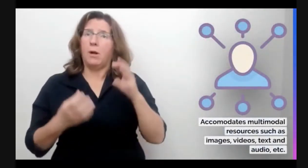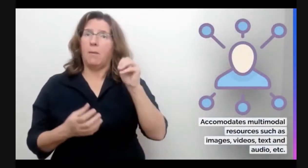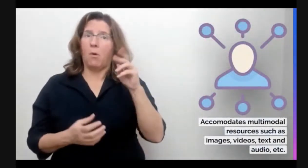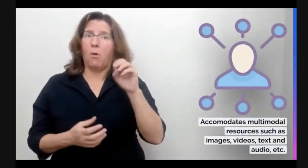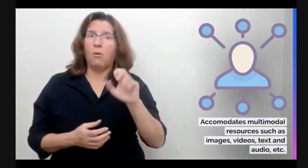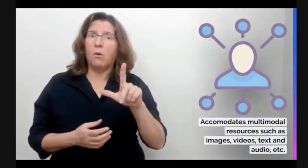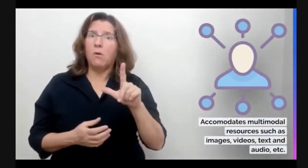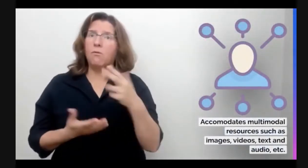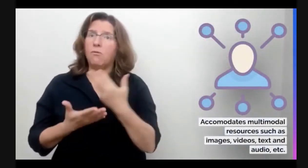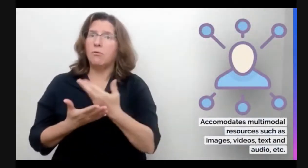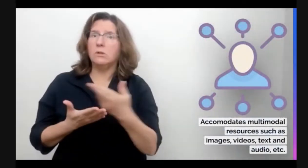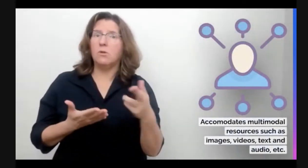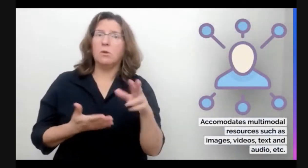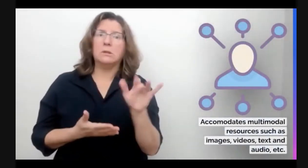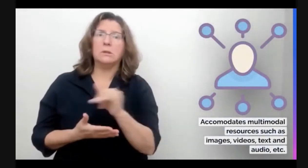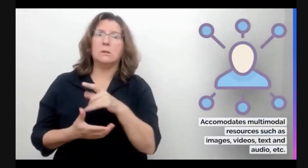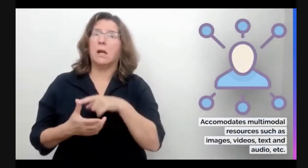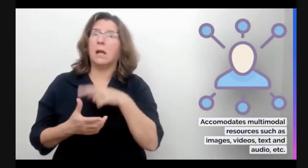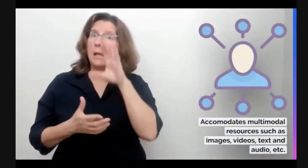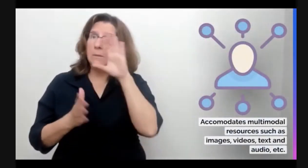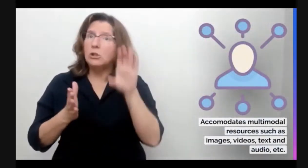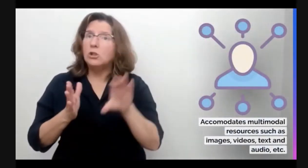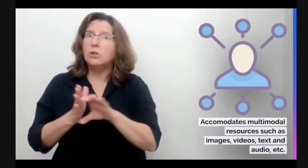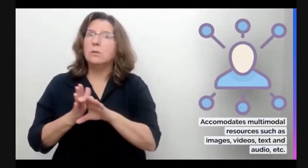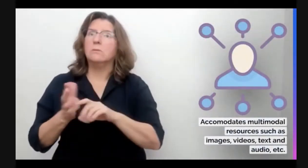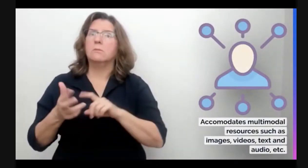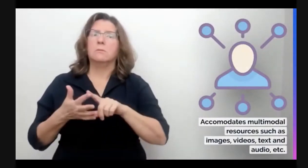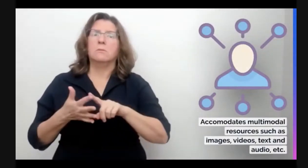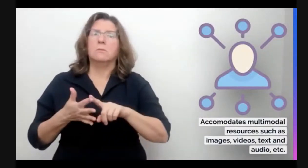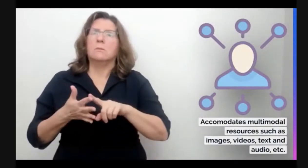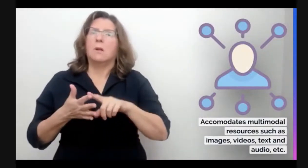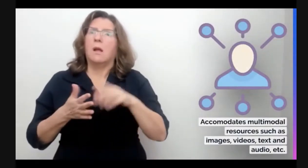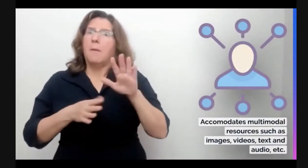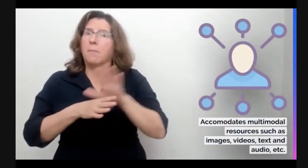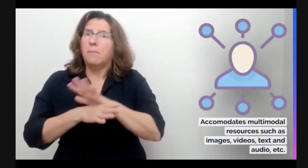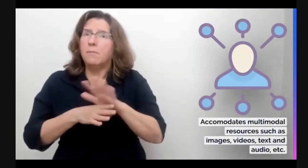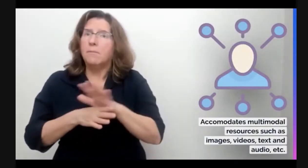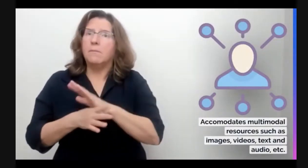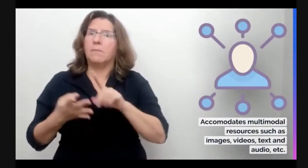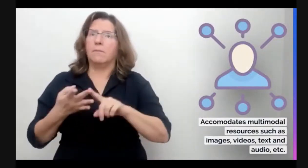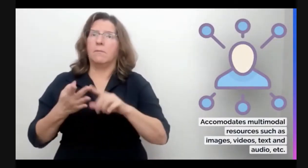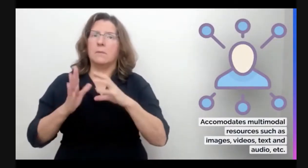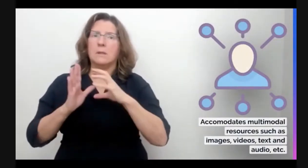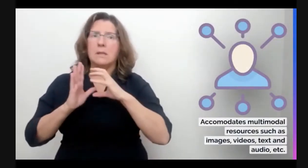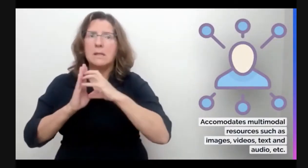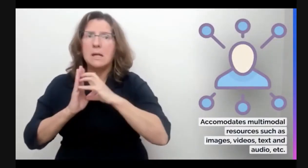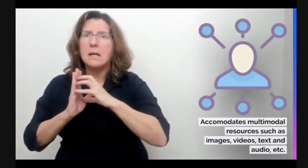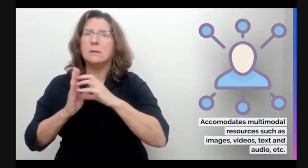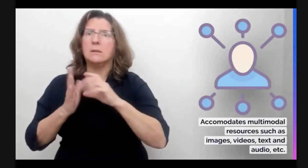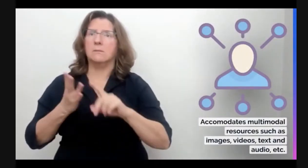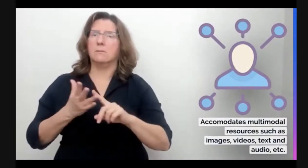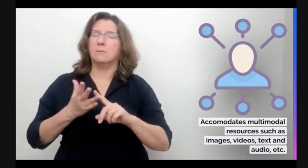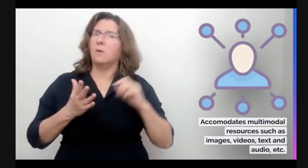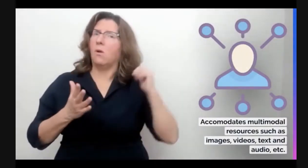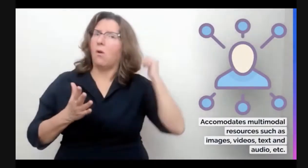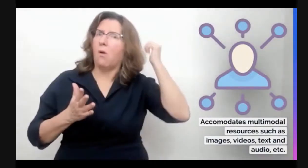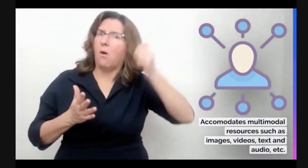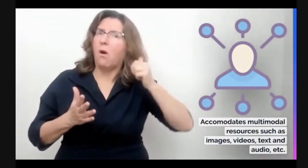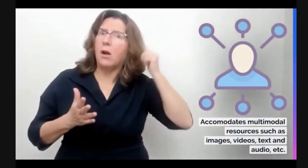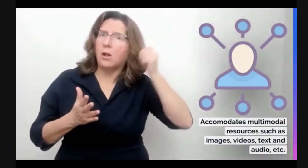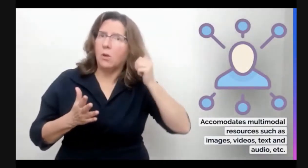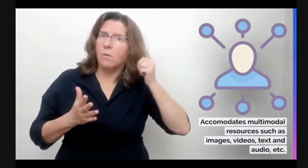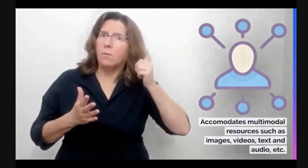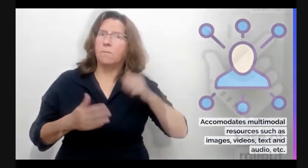PressBooks accommodates multimodal resources such as images, video, text,